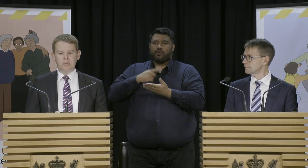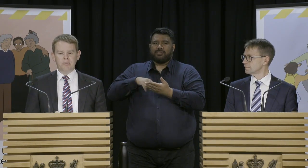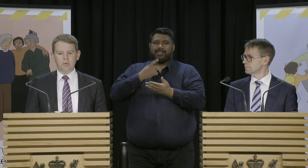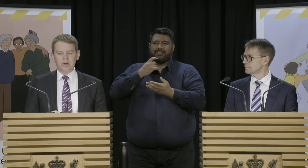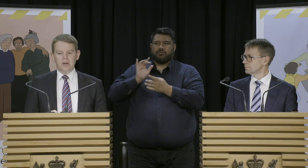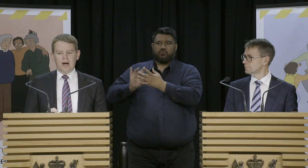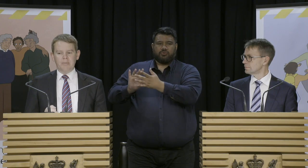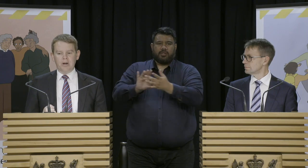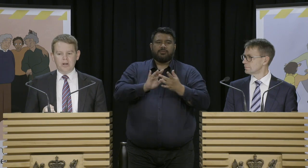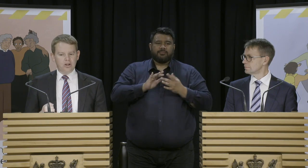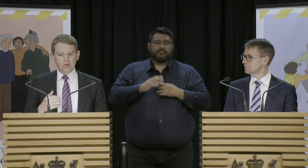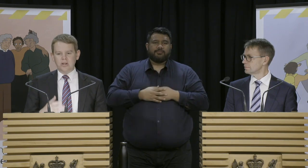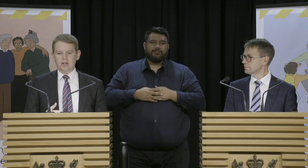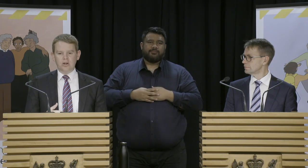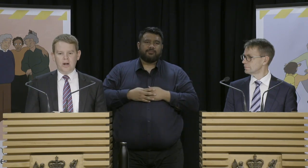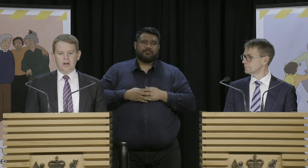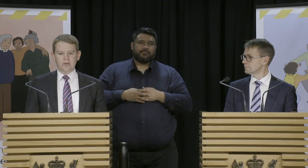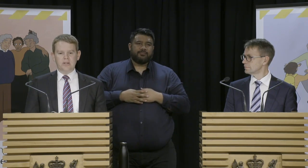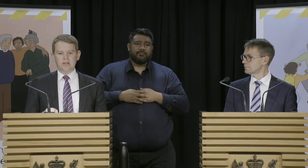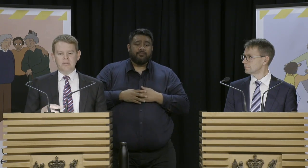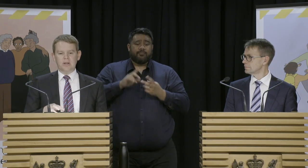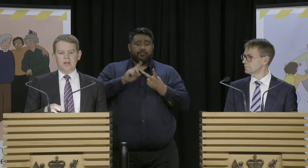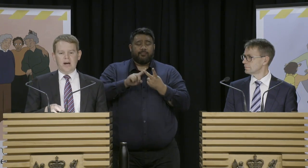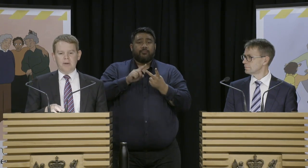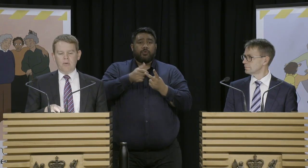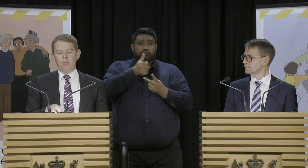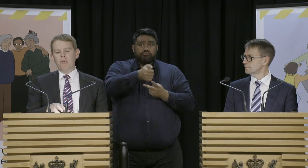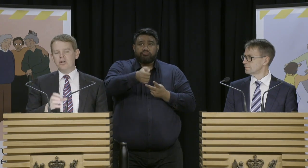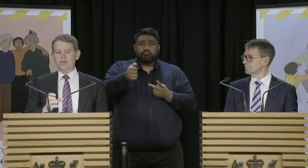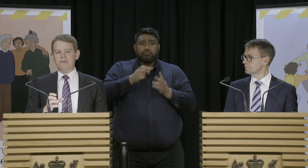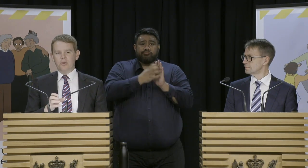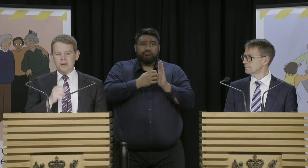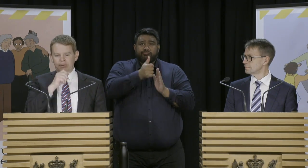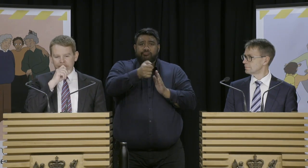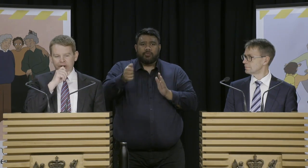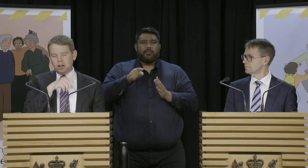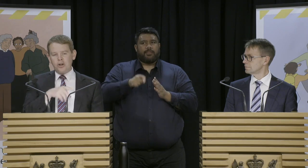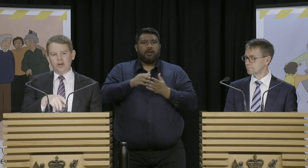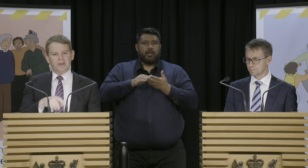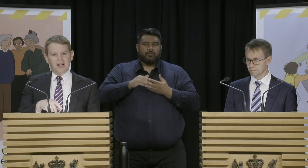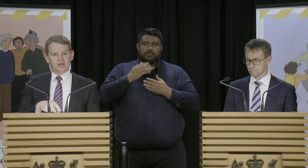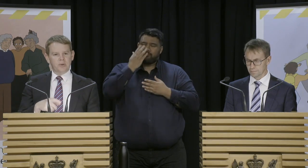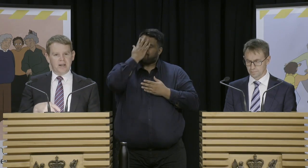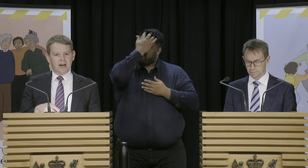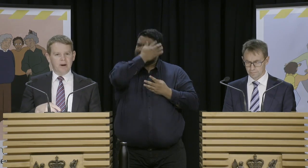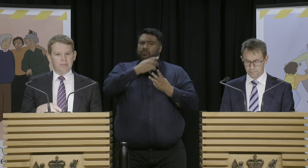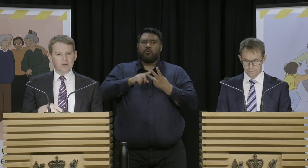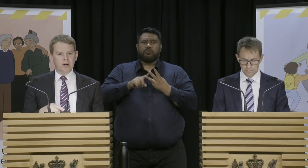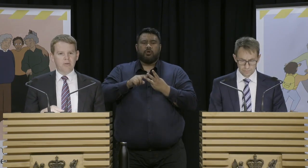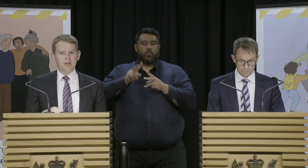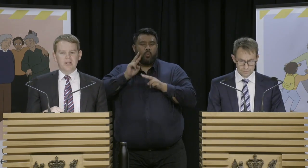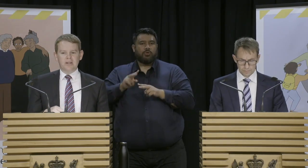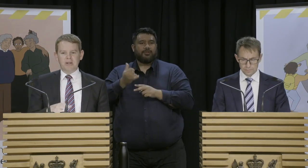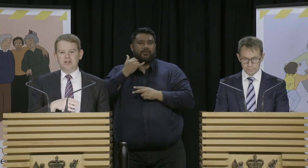in touch with people. Using the QR code system, monitoring for the alert notifications when they come up